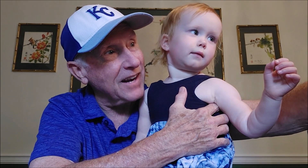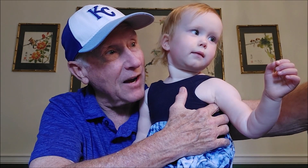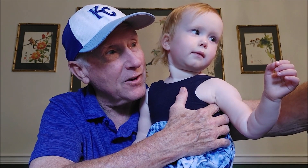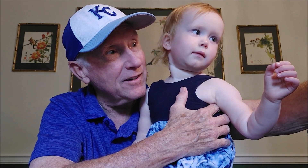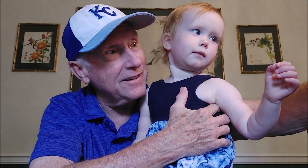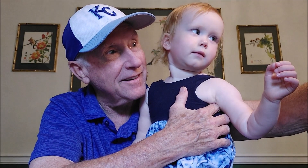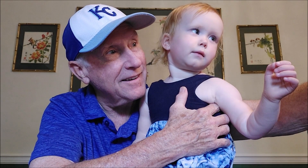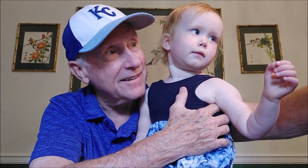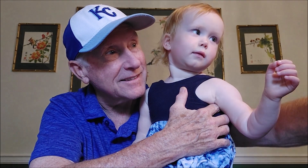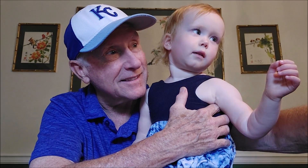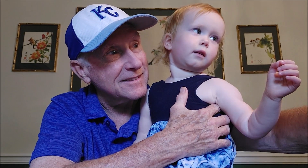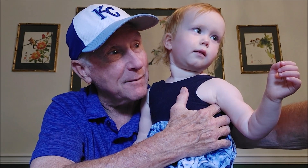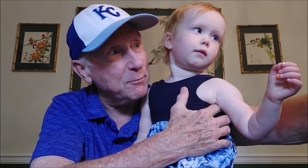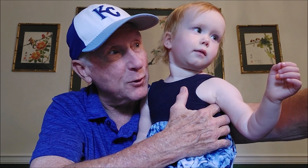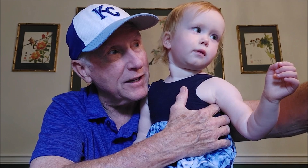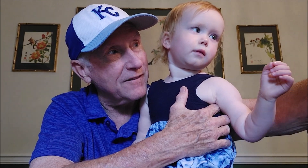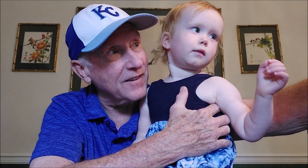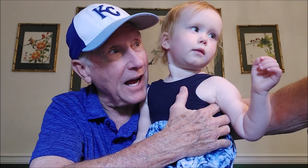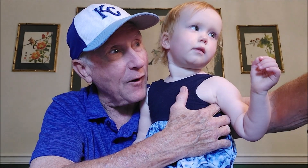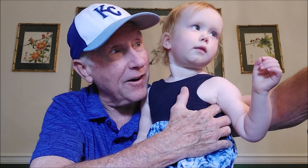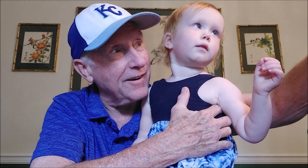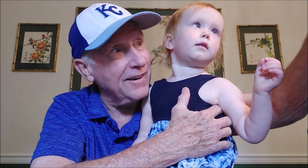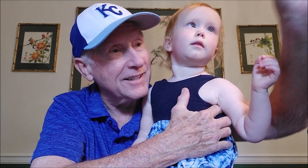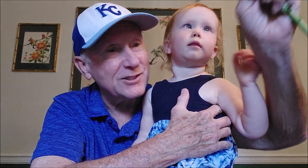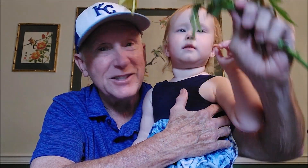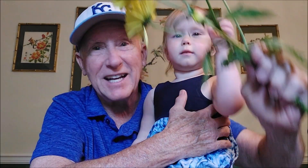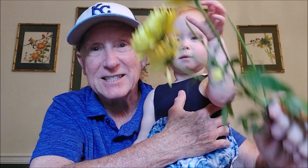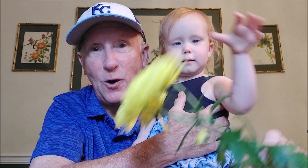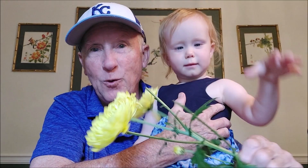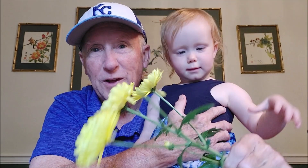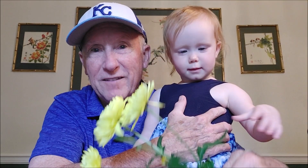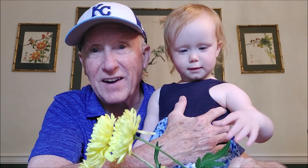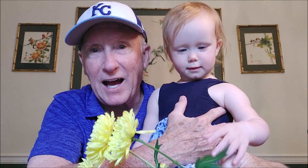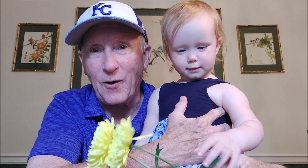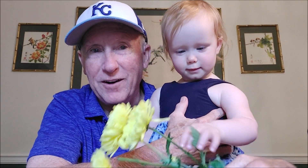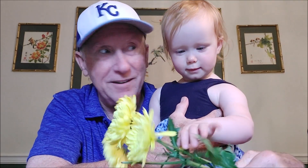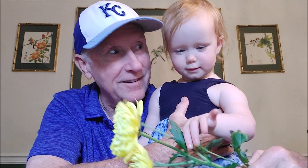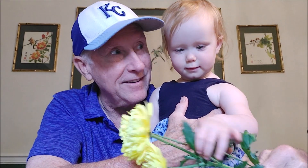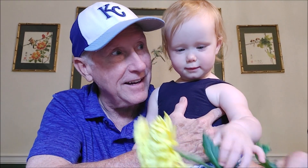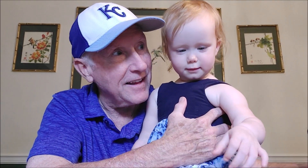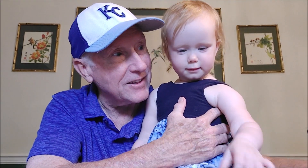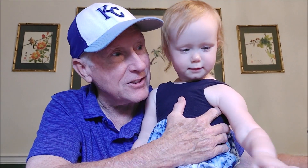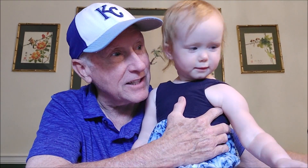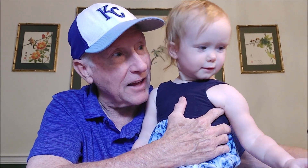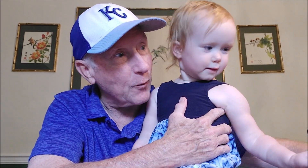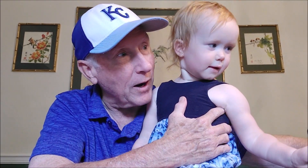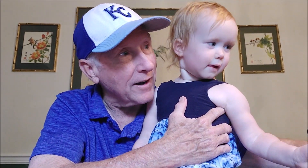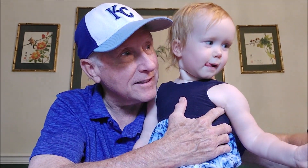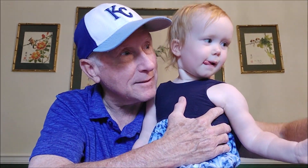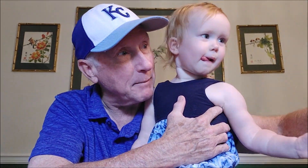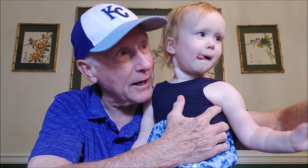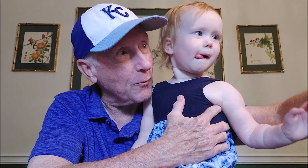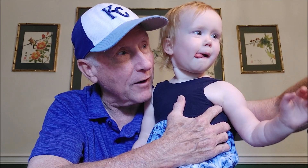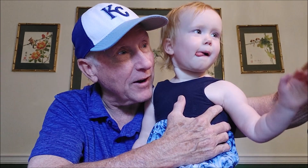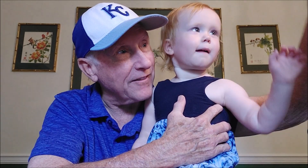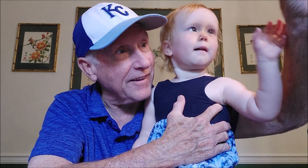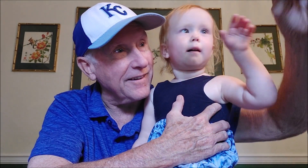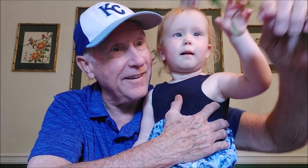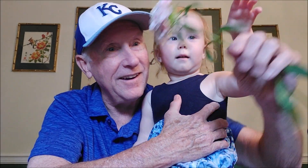flower? It's a pretty flower. You like to hold that flower. There's another one. There's a better one right there.